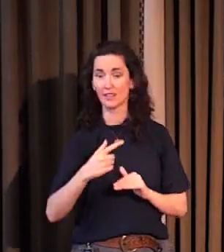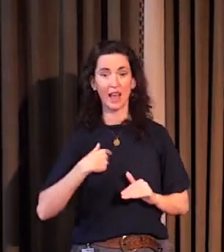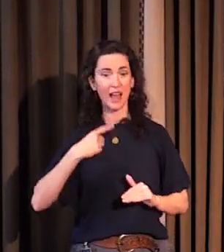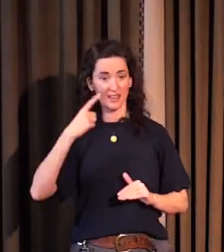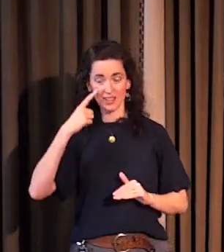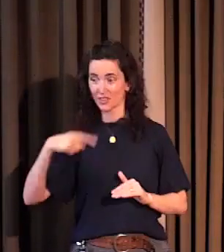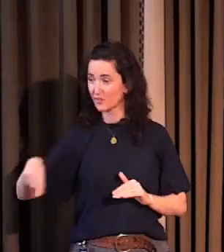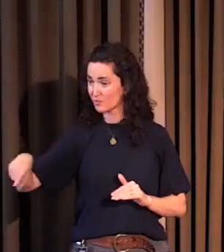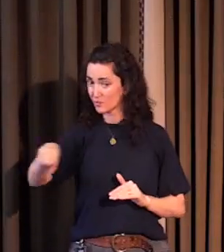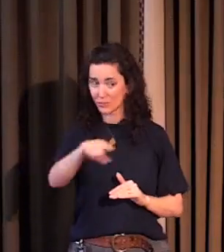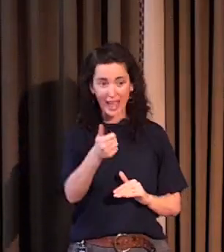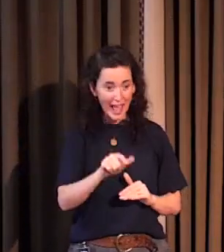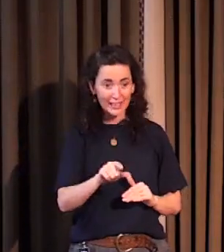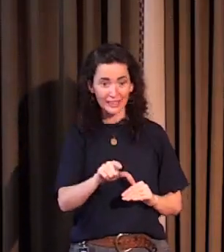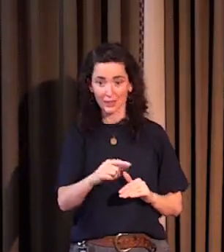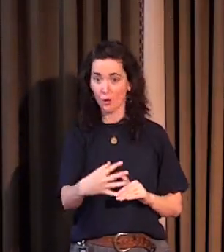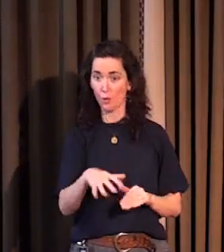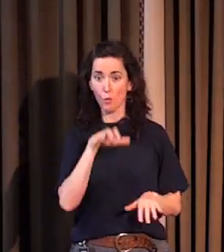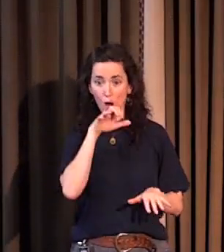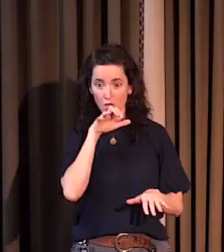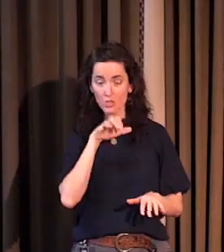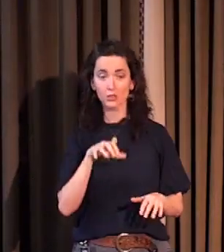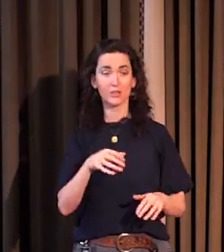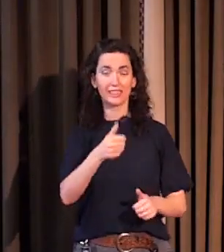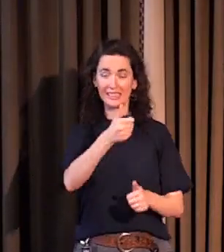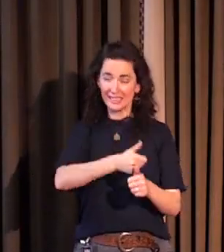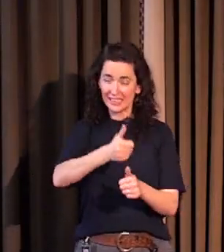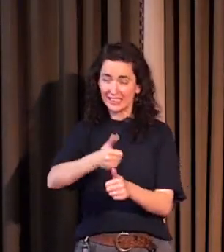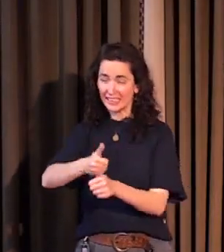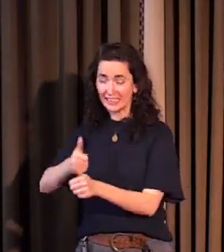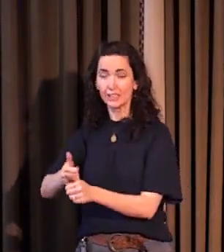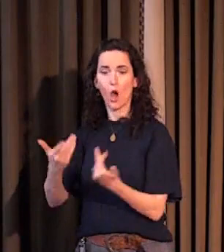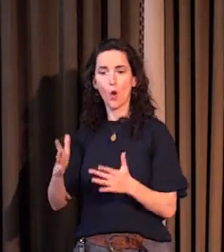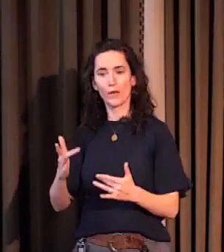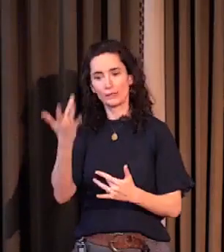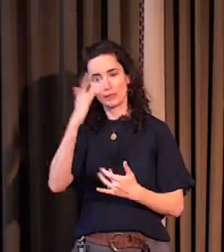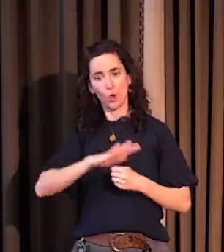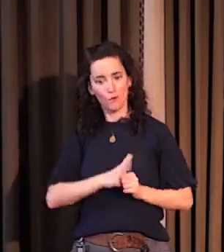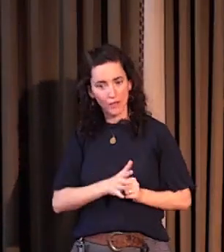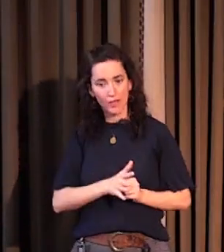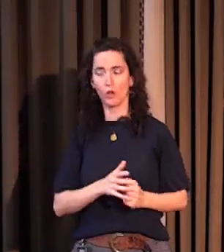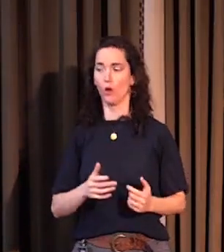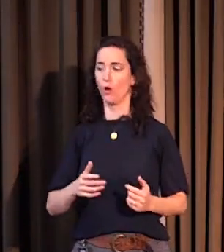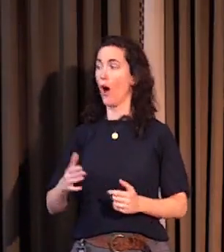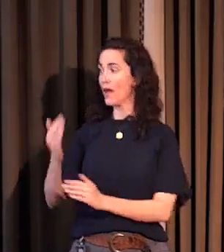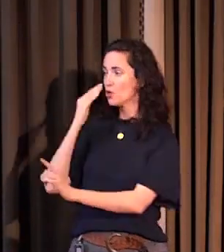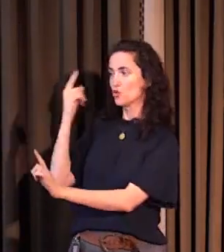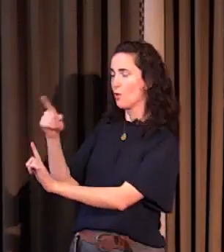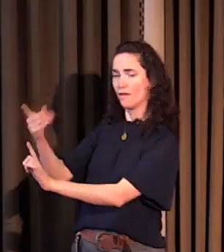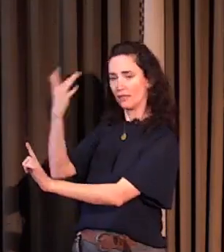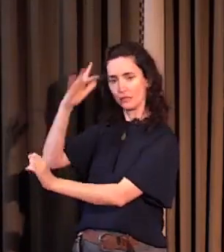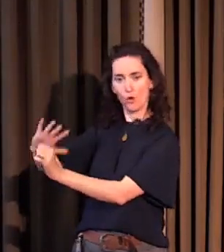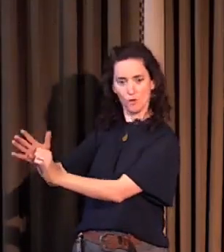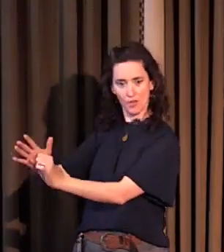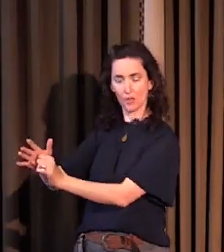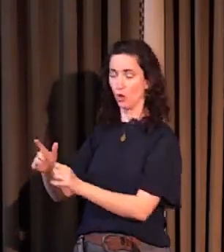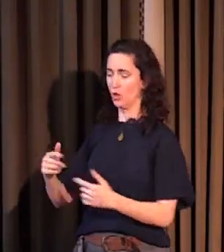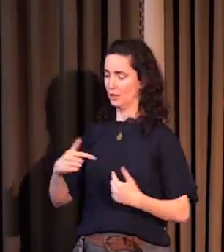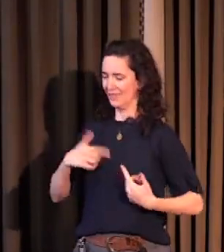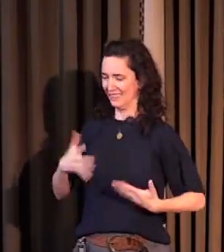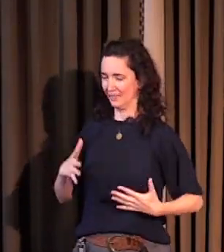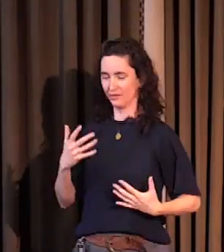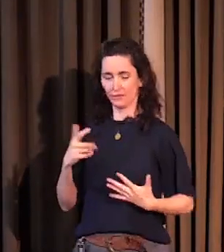I'm speaking to today has COVID, just got over it, or knows somebody with COVID today.